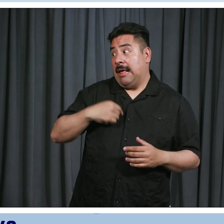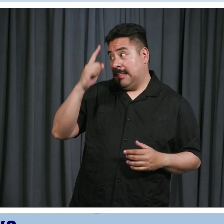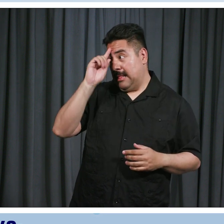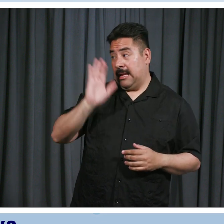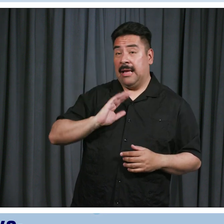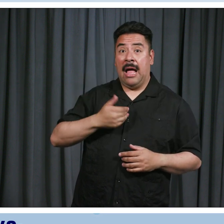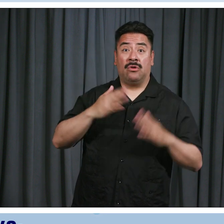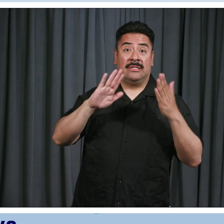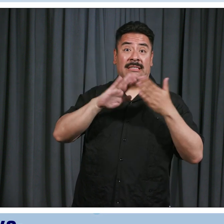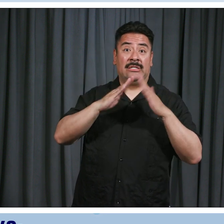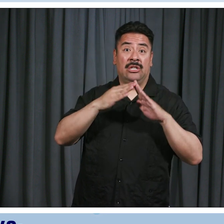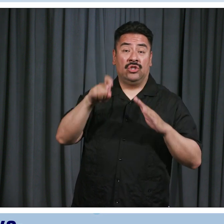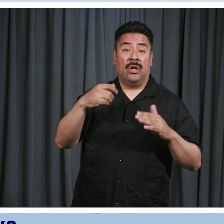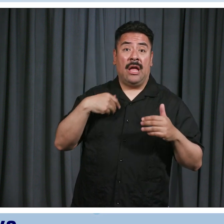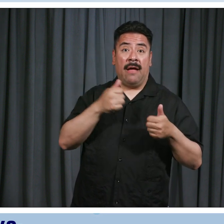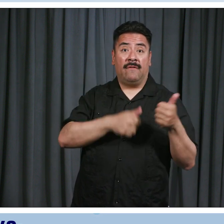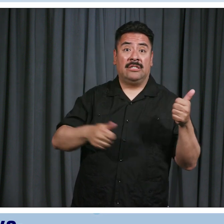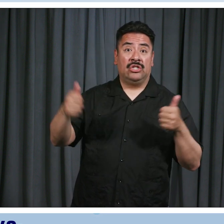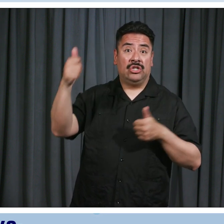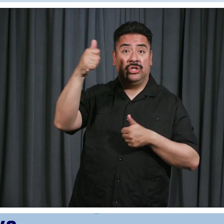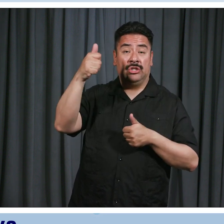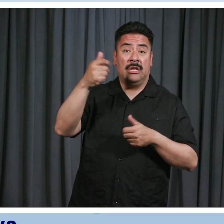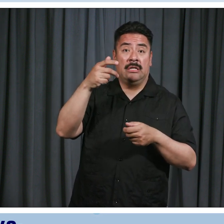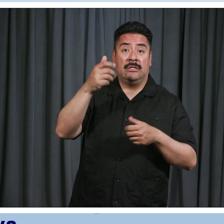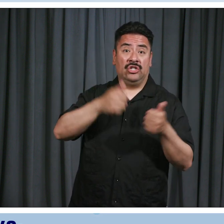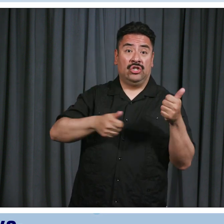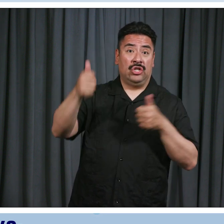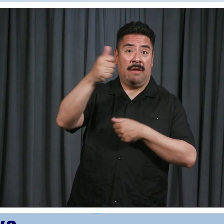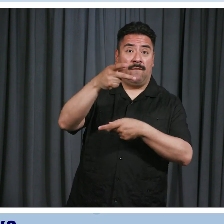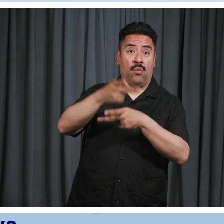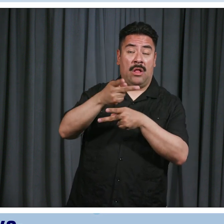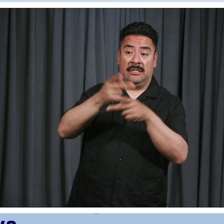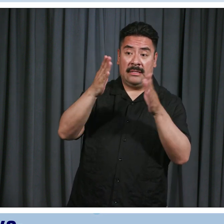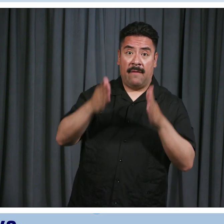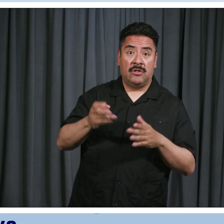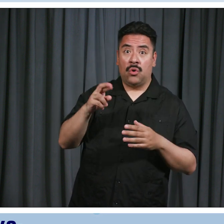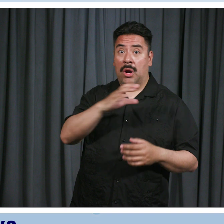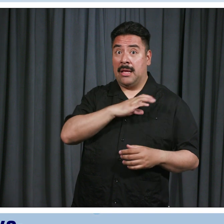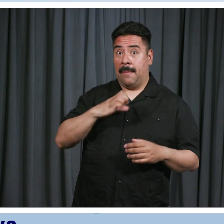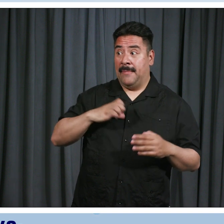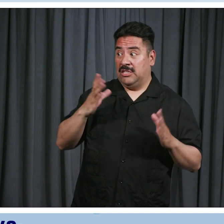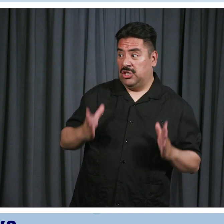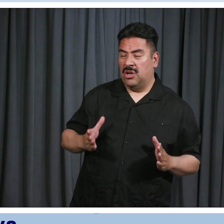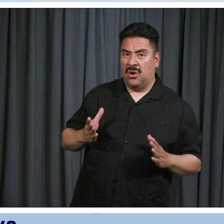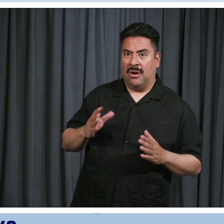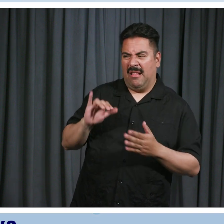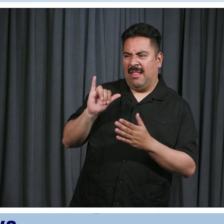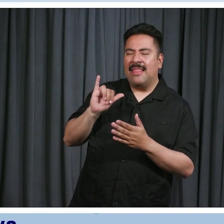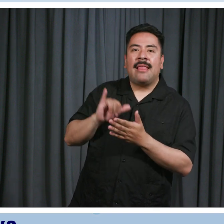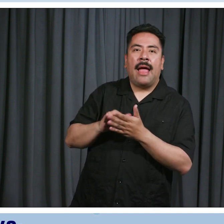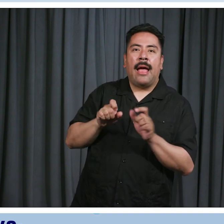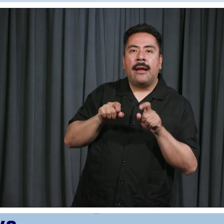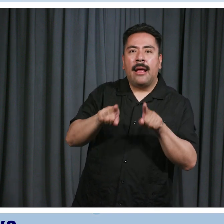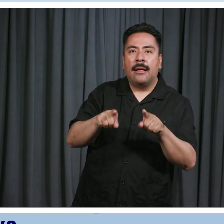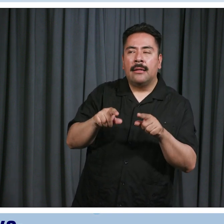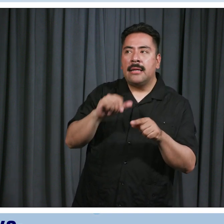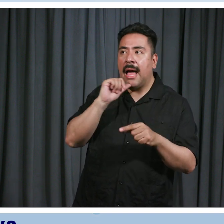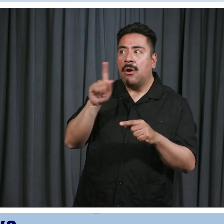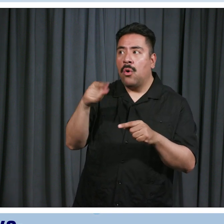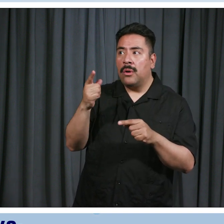chief wellness officer or a commissioner or something in that vein that is really paying attention not just to